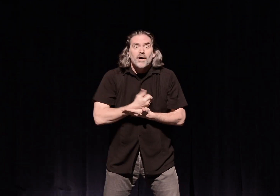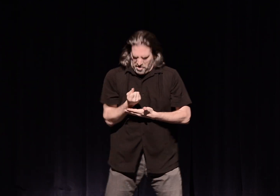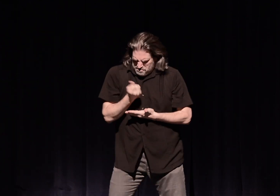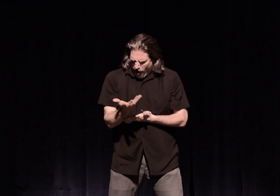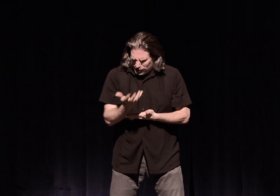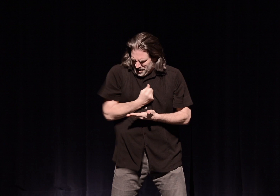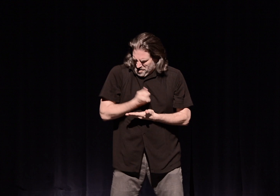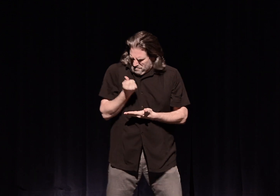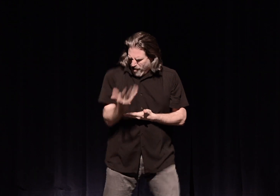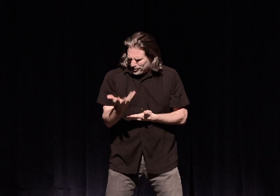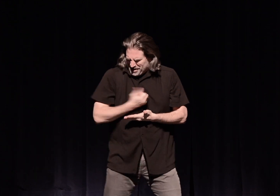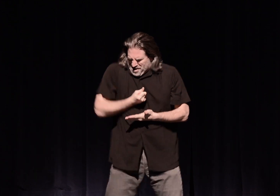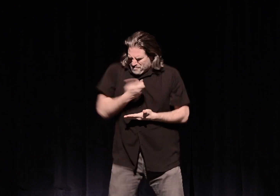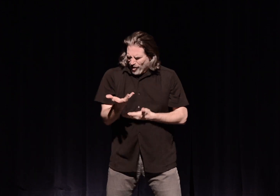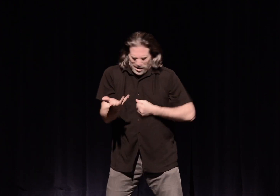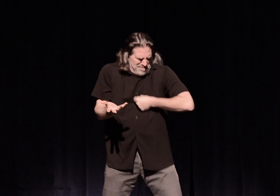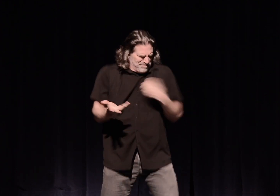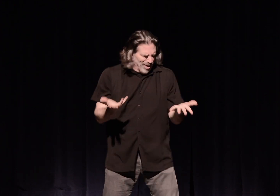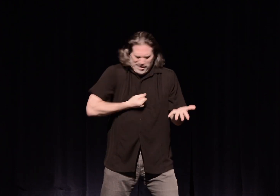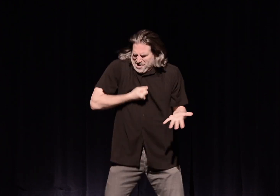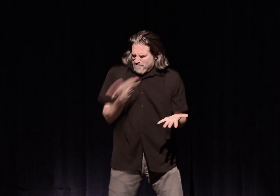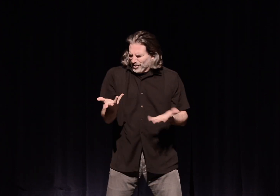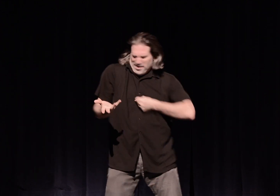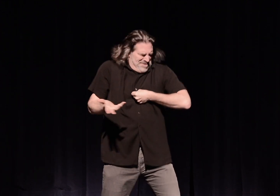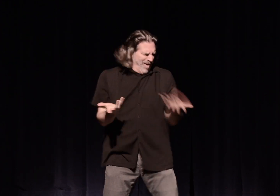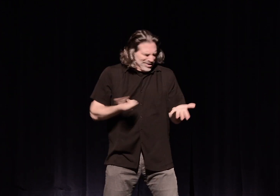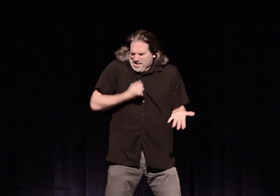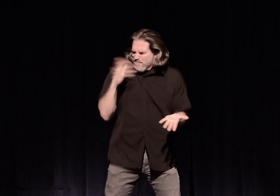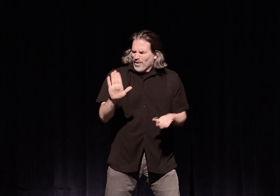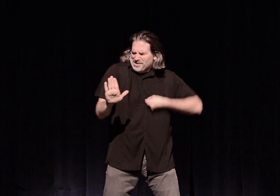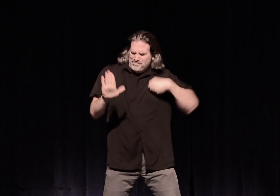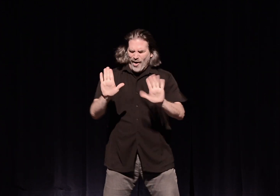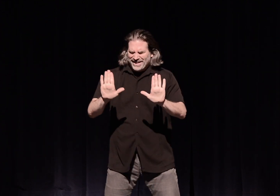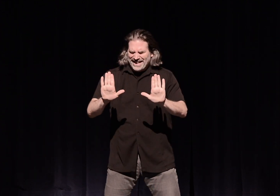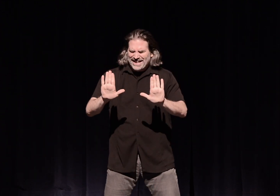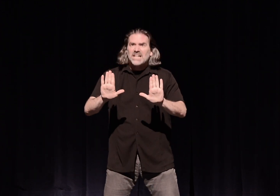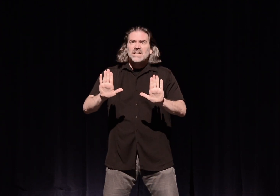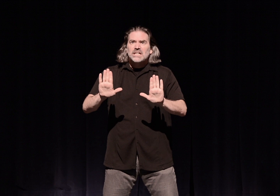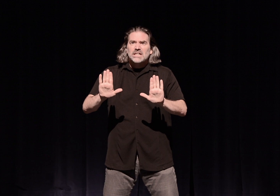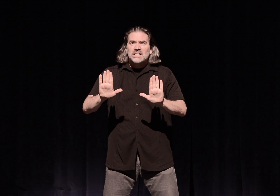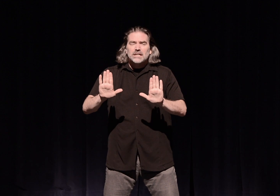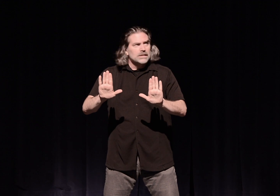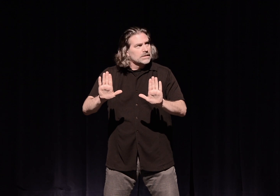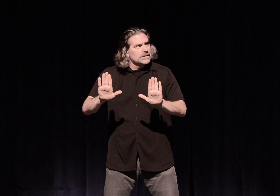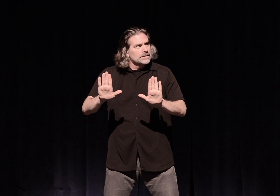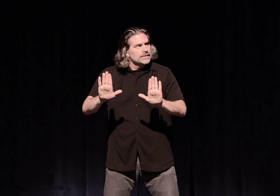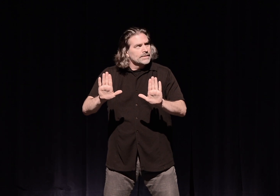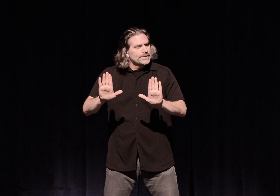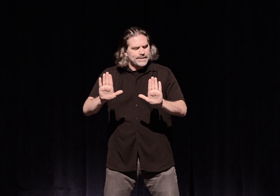Poetry, poetry, poetry. It's the door.